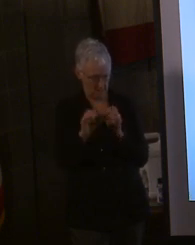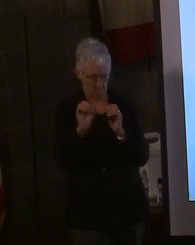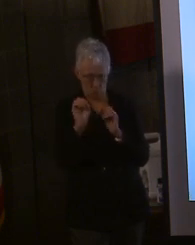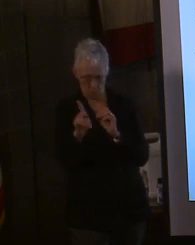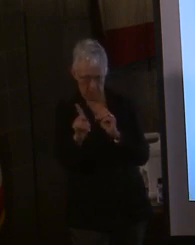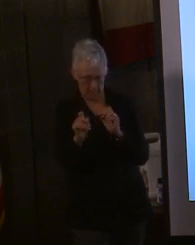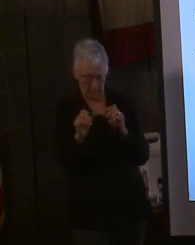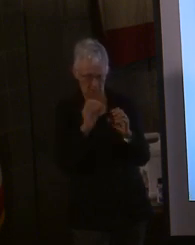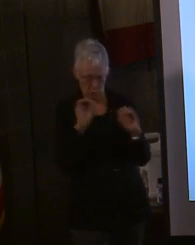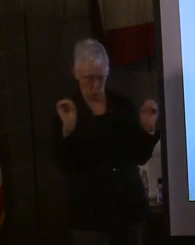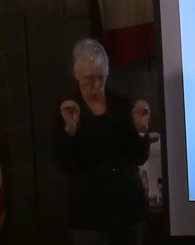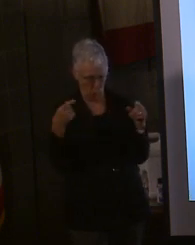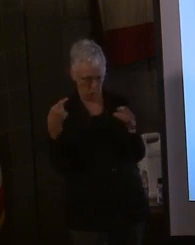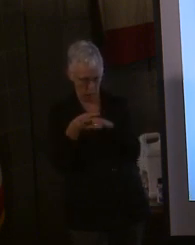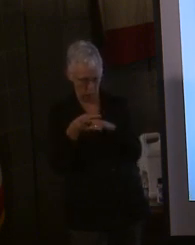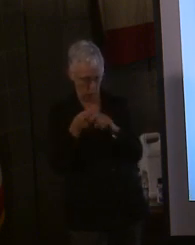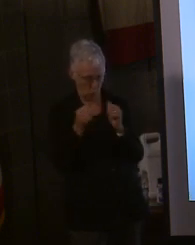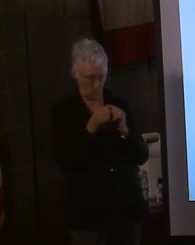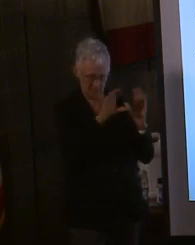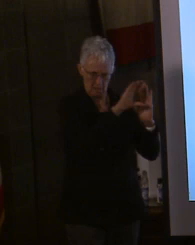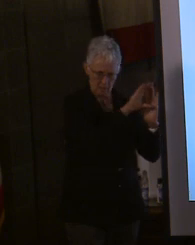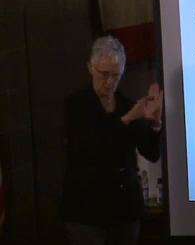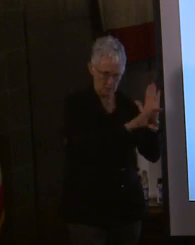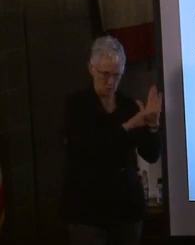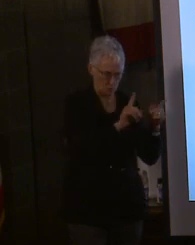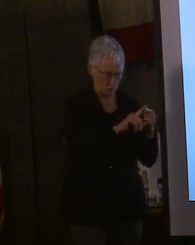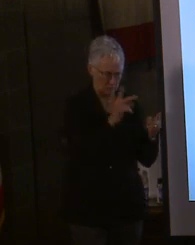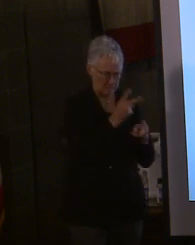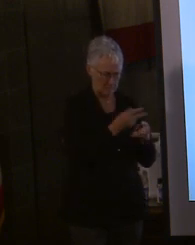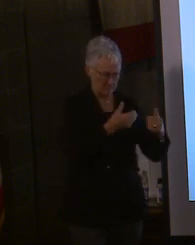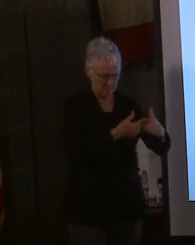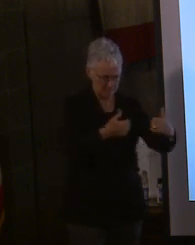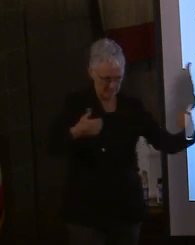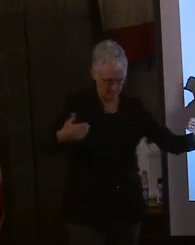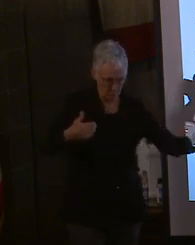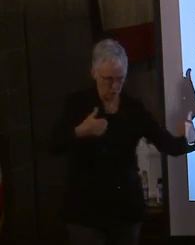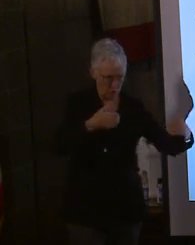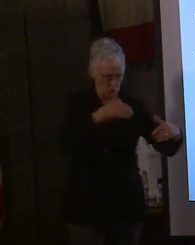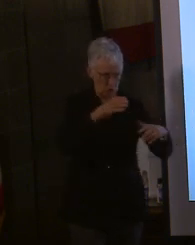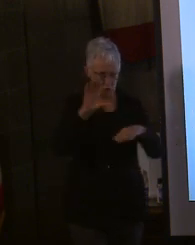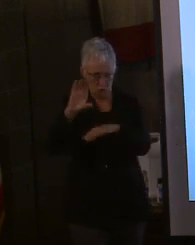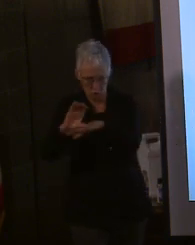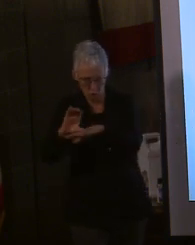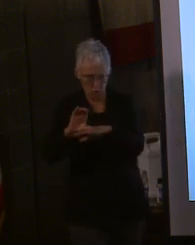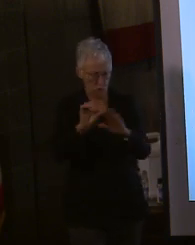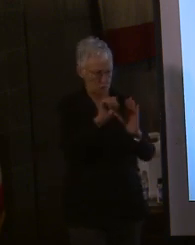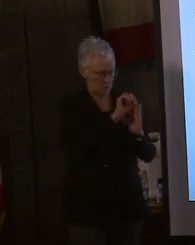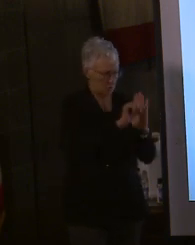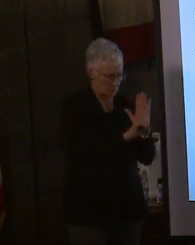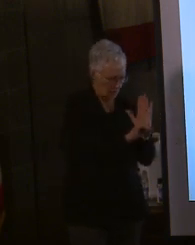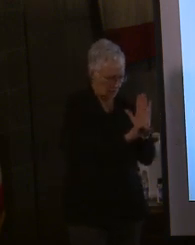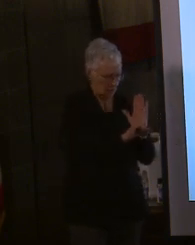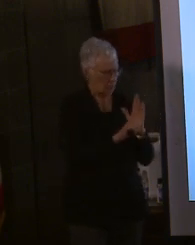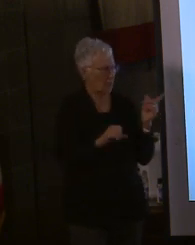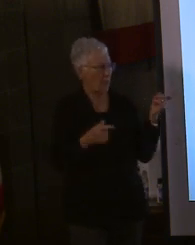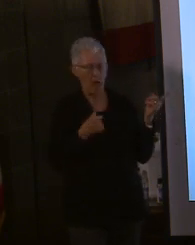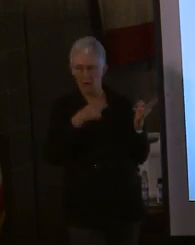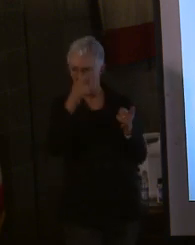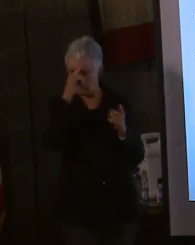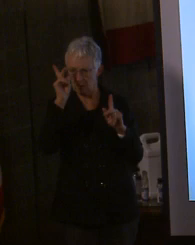constitutional prerogative of separation of church and state? And I think that separation of church and state is maybe sometimes